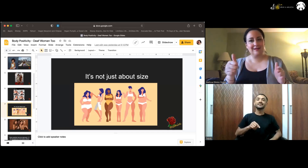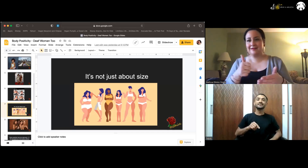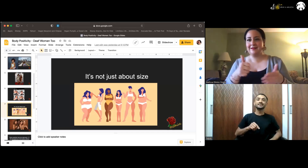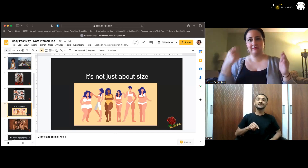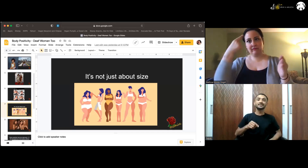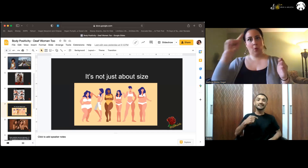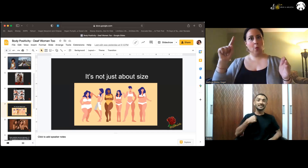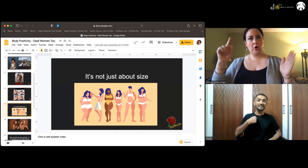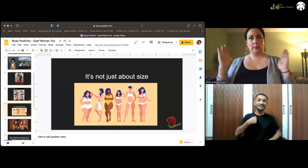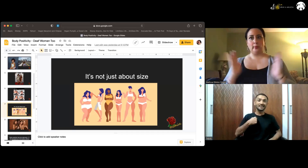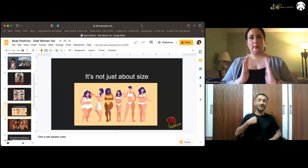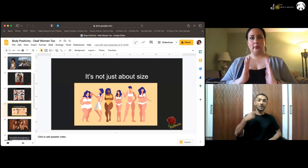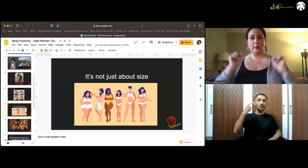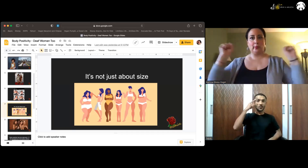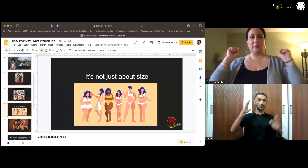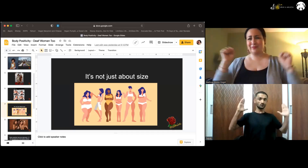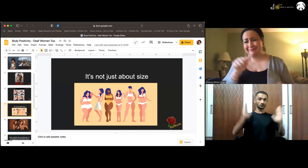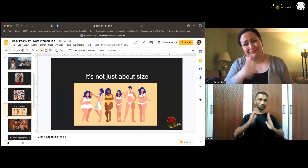were sorted out.